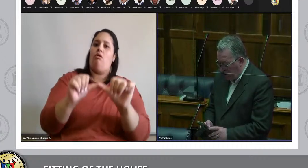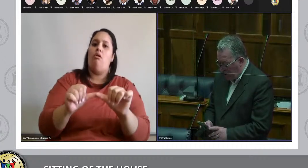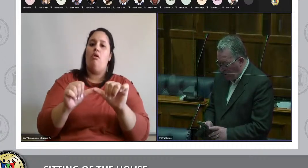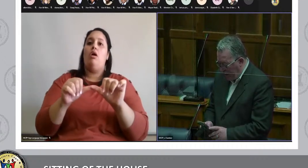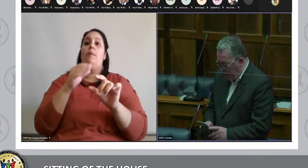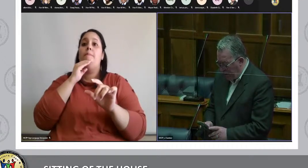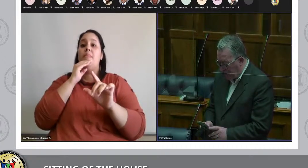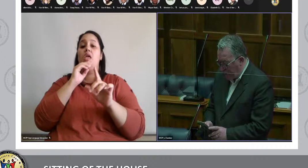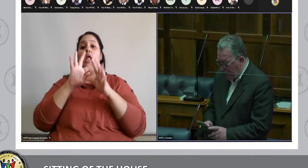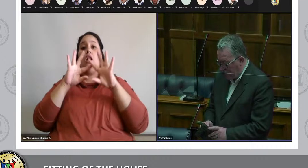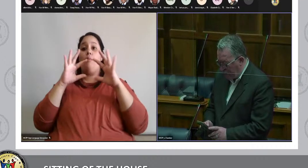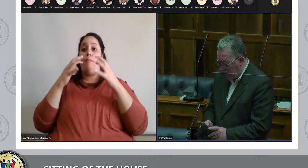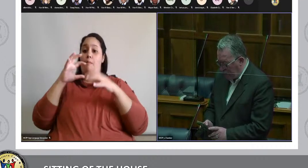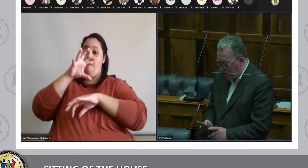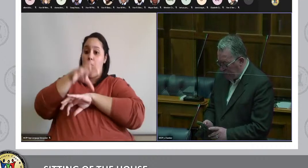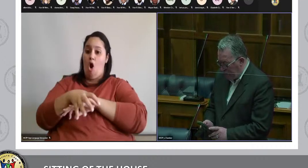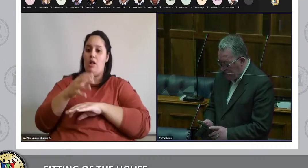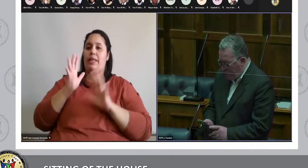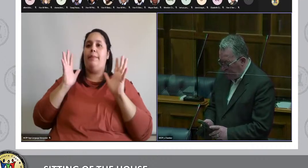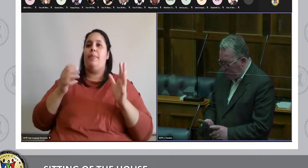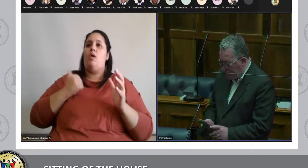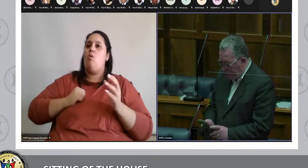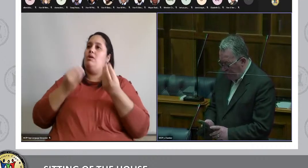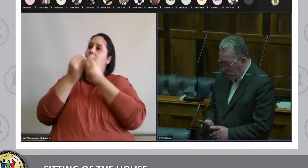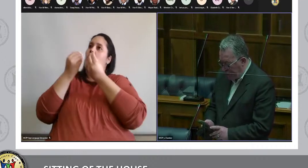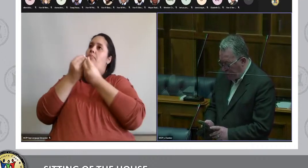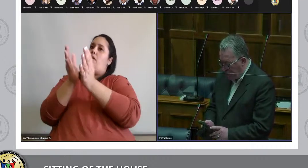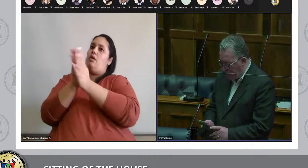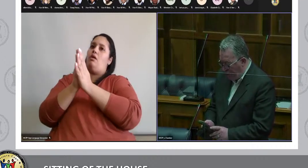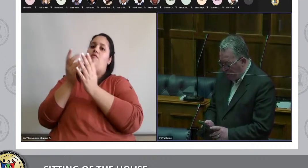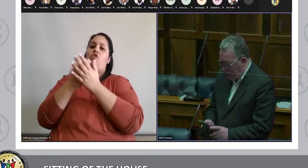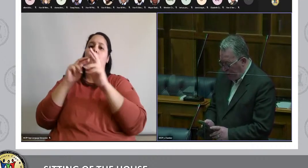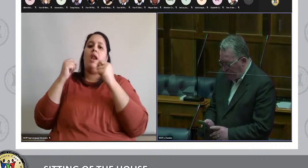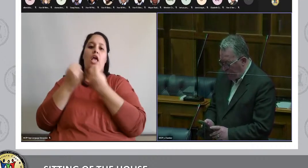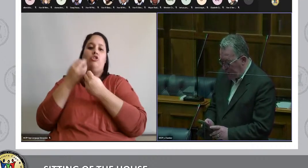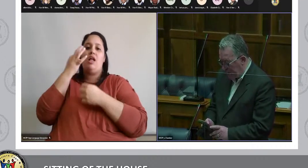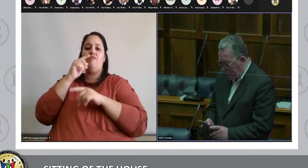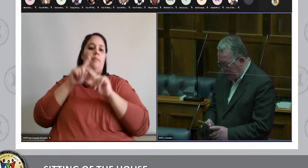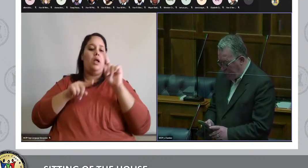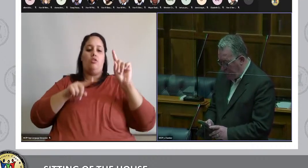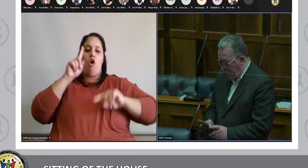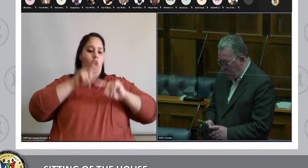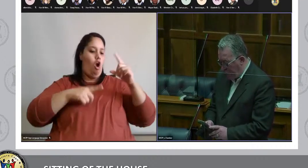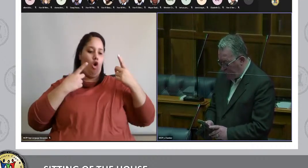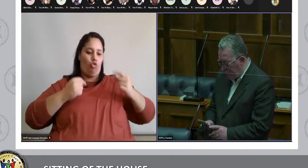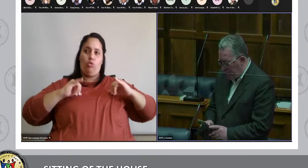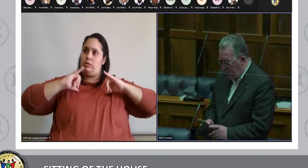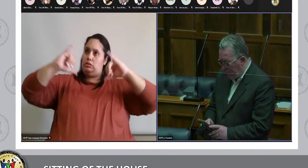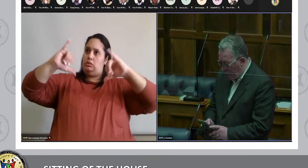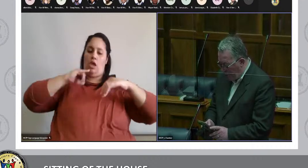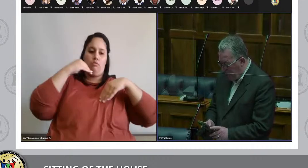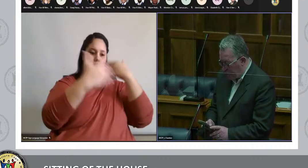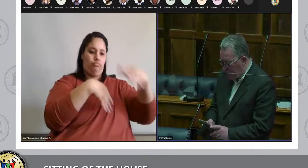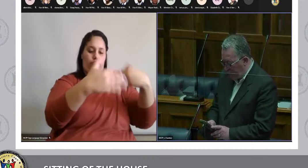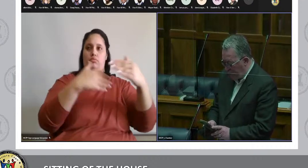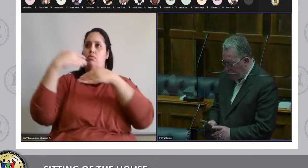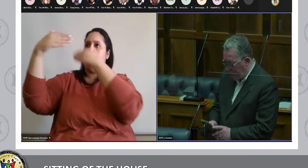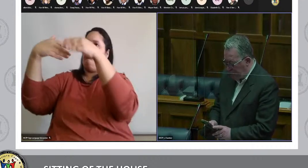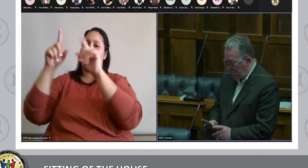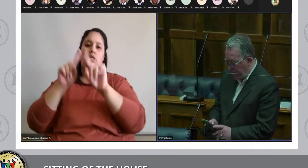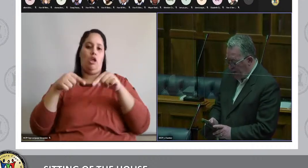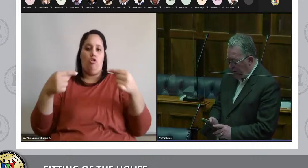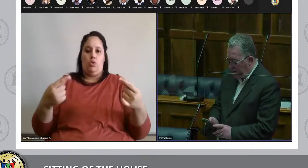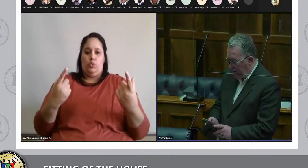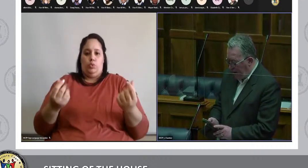wants to demand one thing from national government, but is ineffective in rolling out the exact same programs in the province where